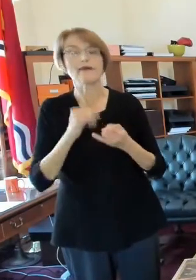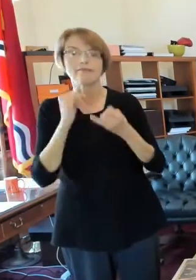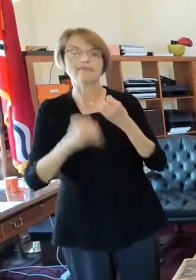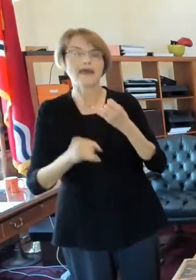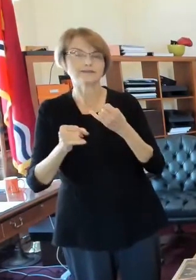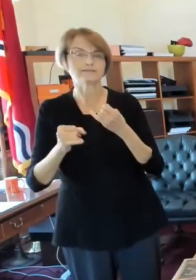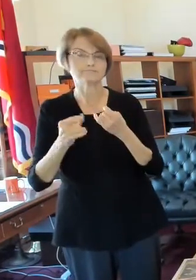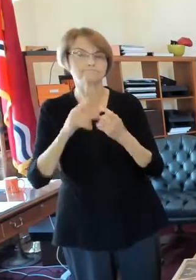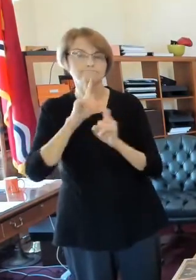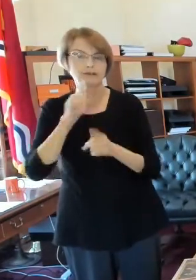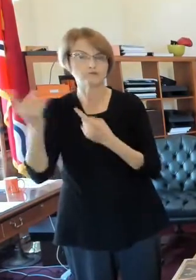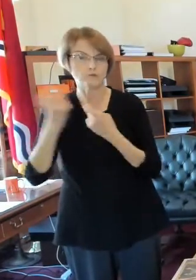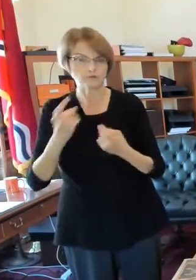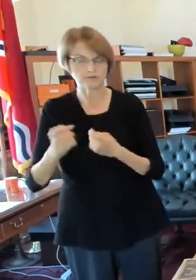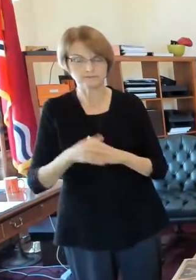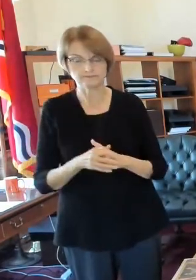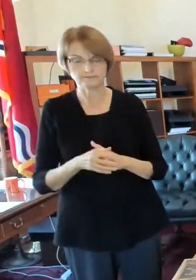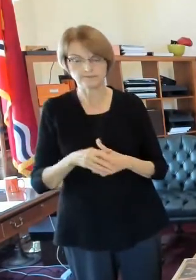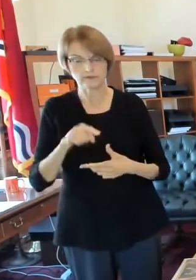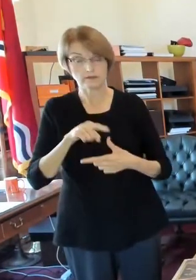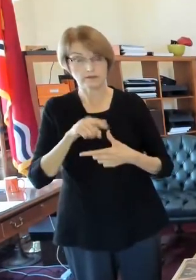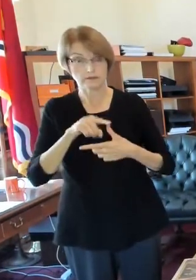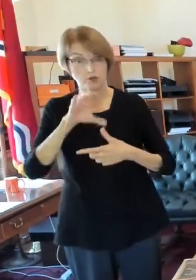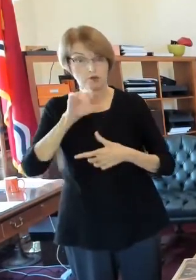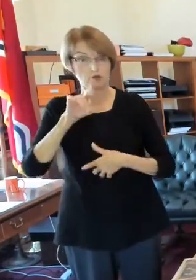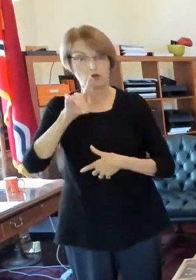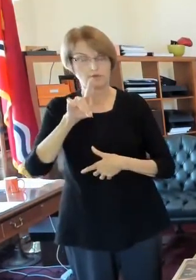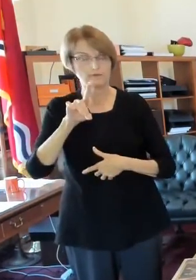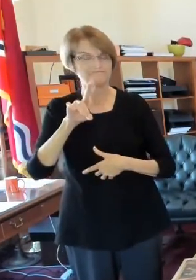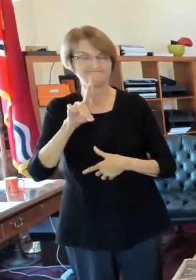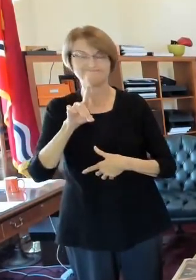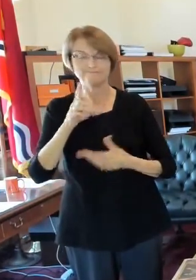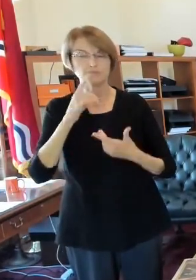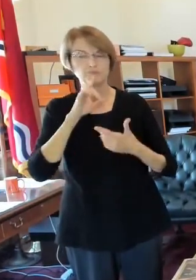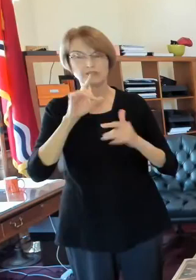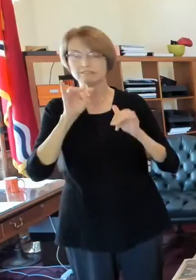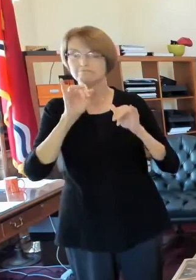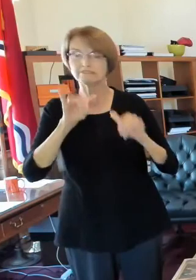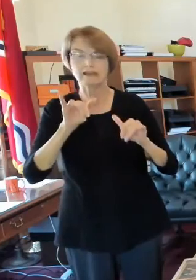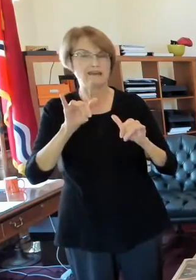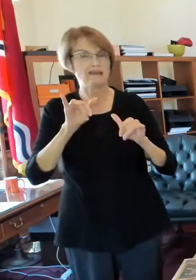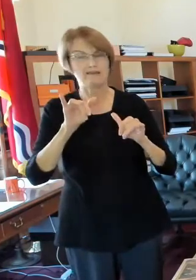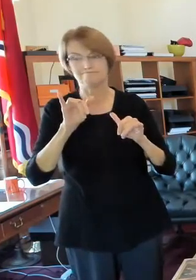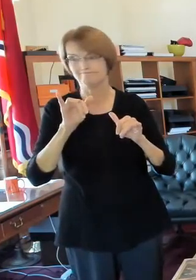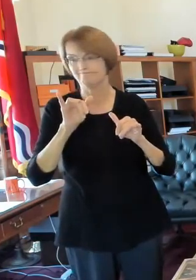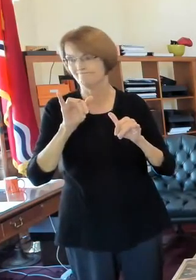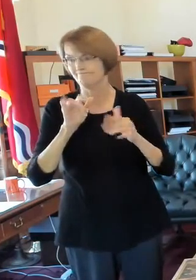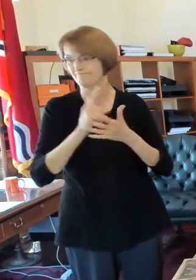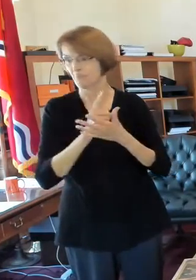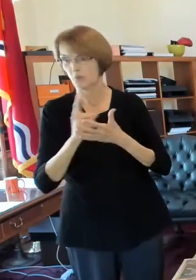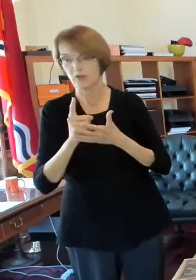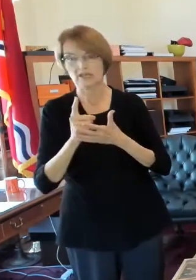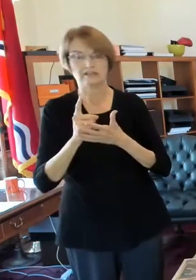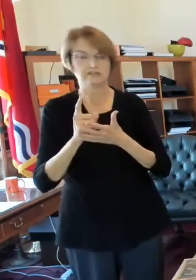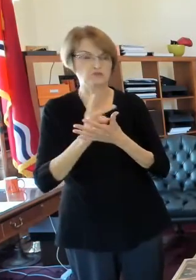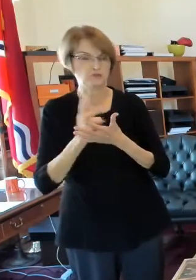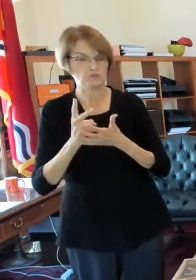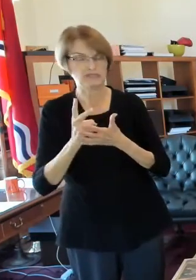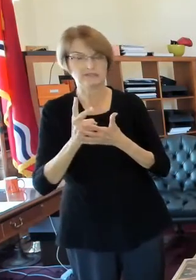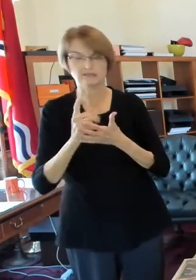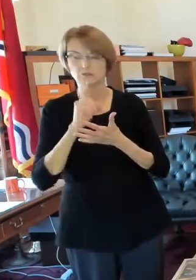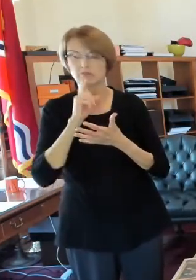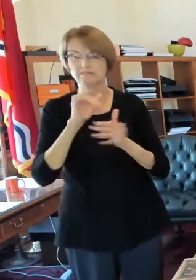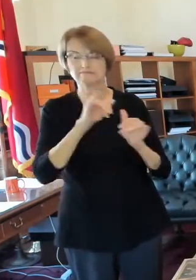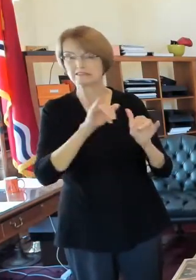regard to COVID, there's not a lot of change in what I've been saying for about the last week or even almost 2